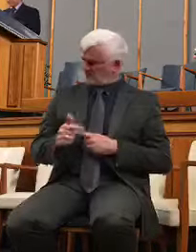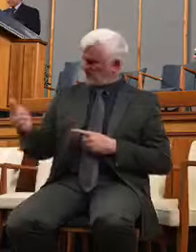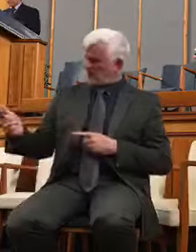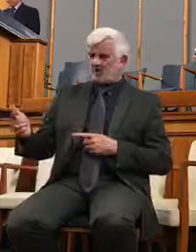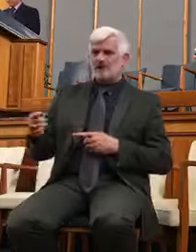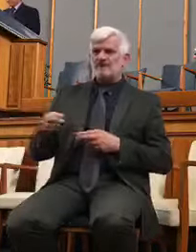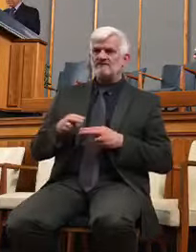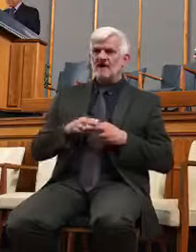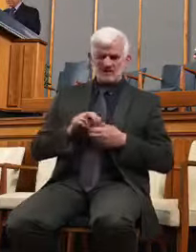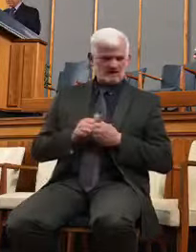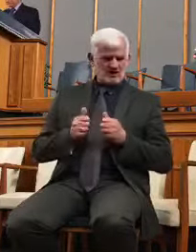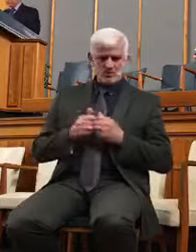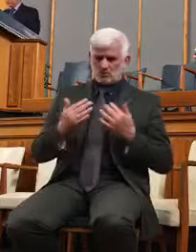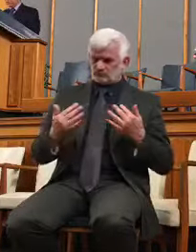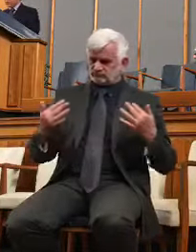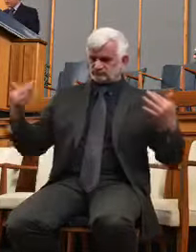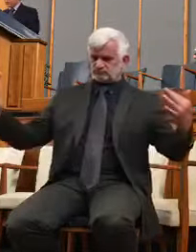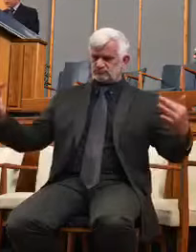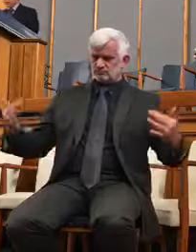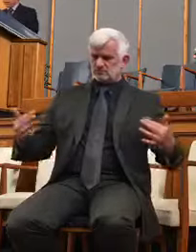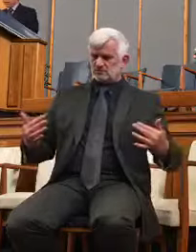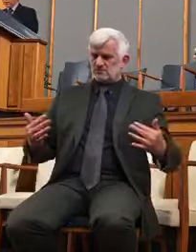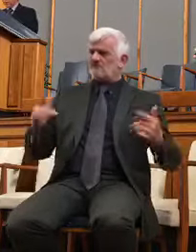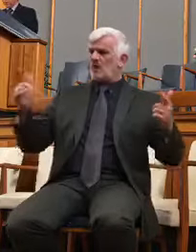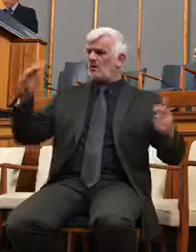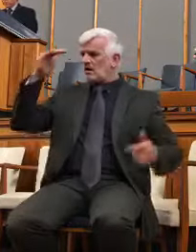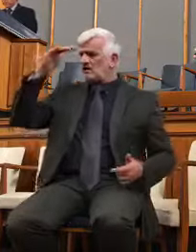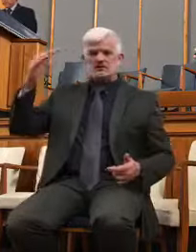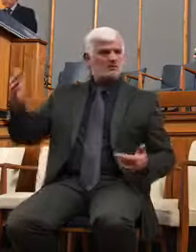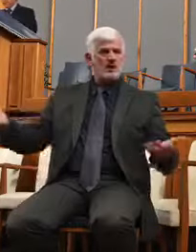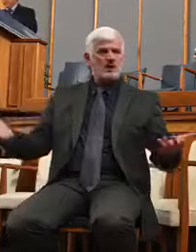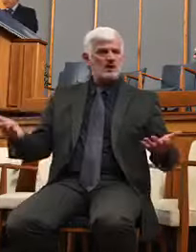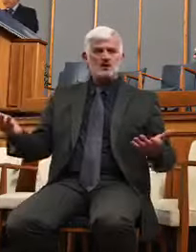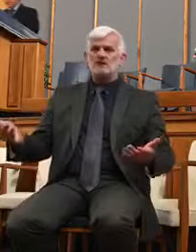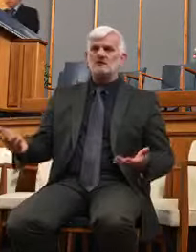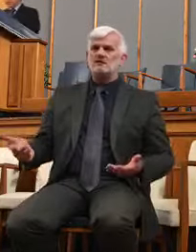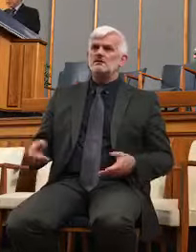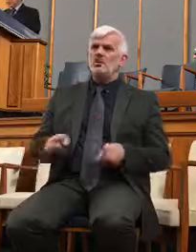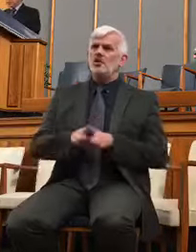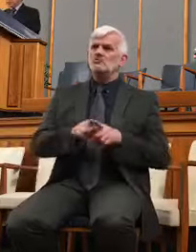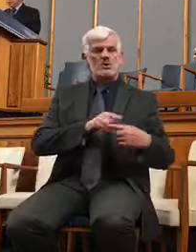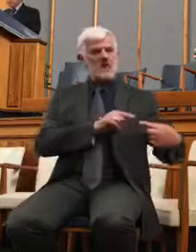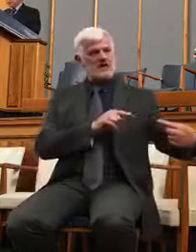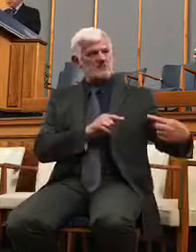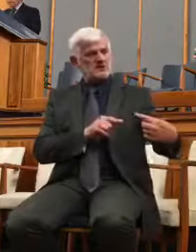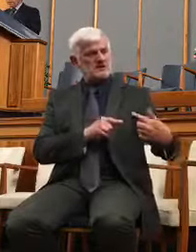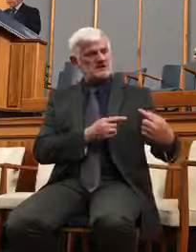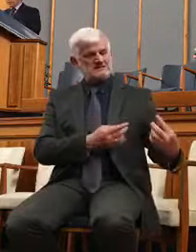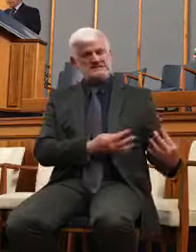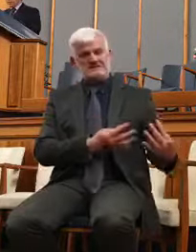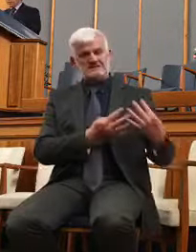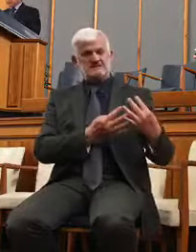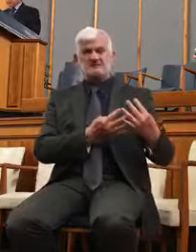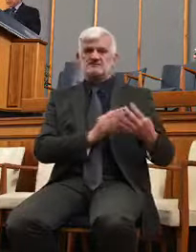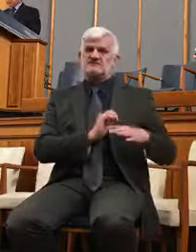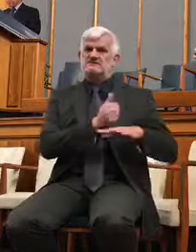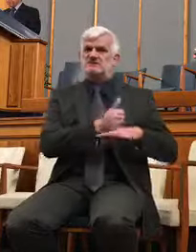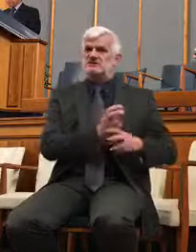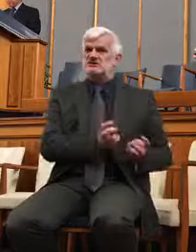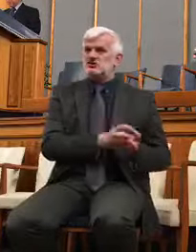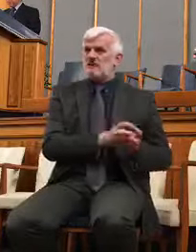afar. They also that seek after my life lay snares for me, and they that seek